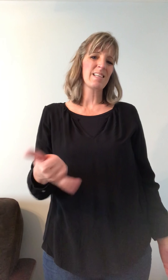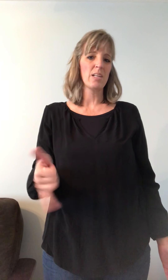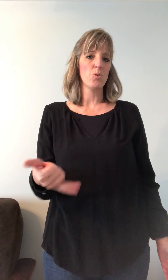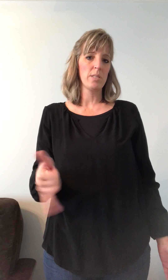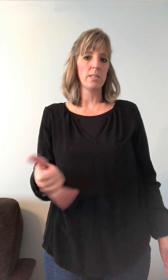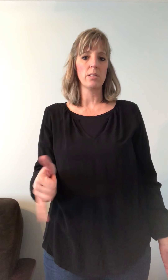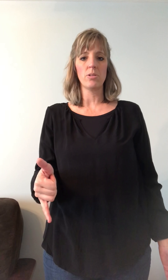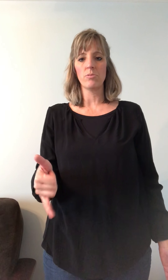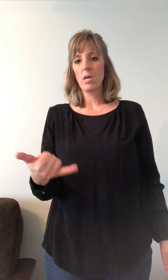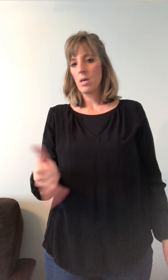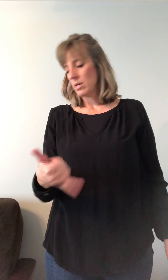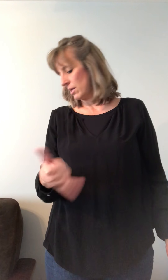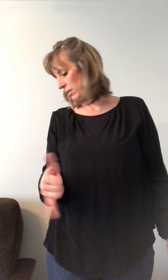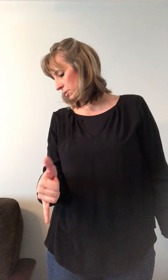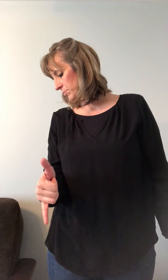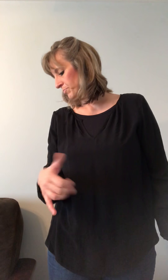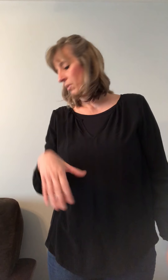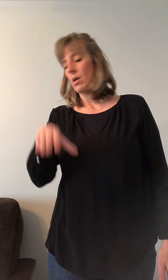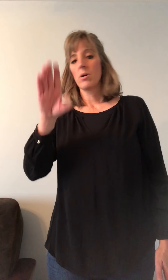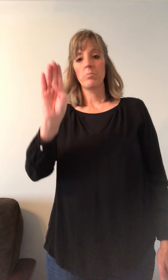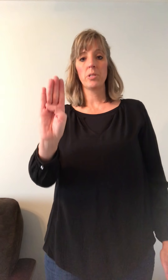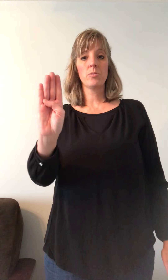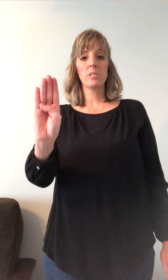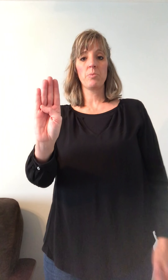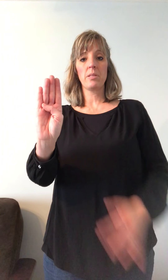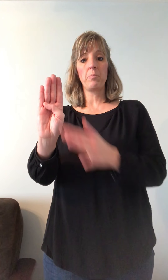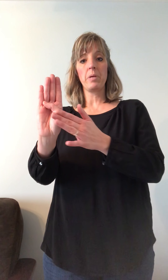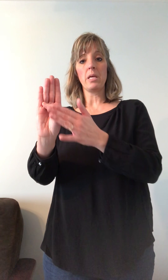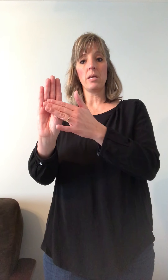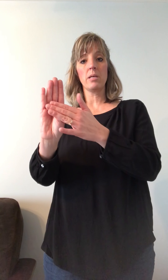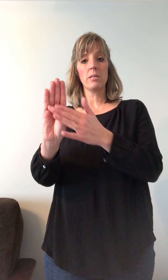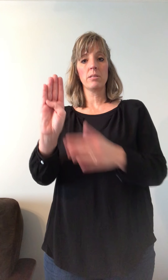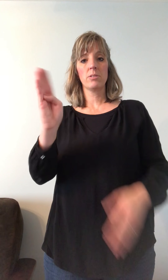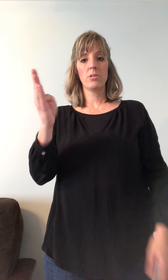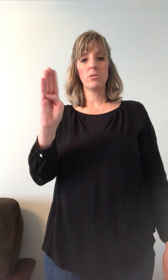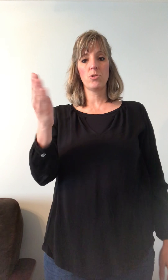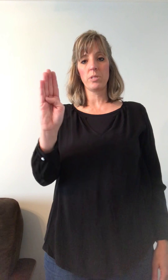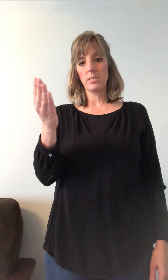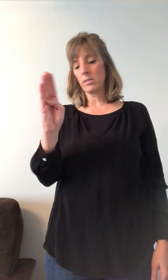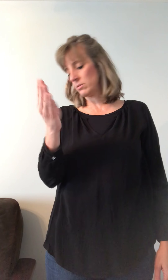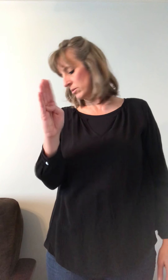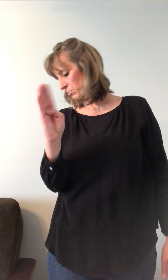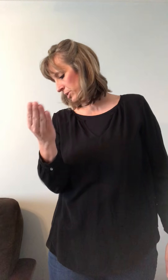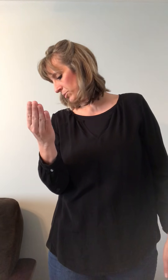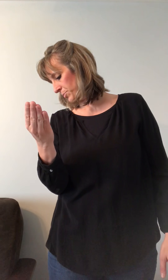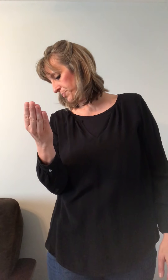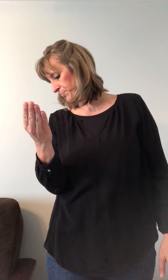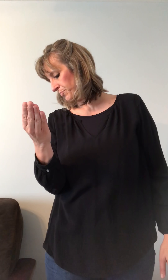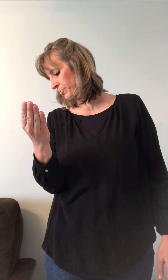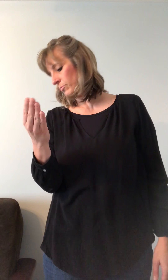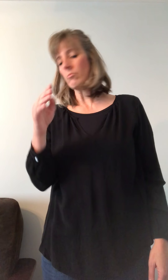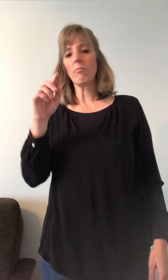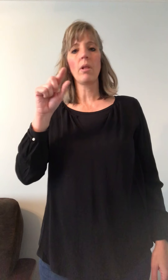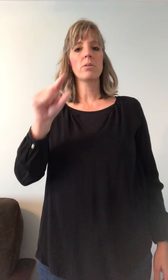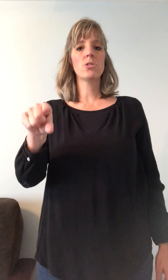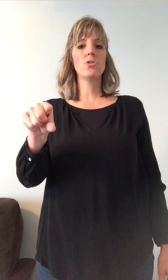kind of twisting too. Yellow. Blue is with a B, so you twist it, blue.